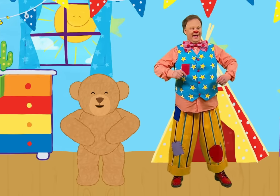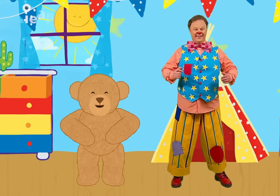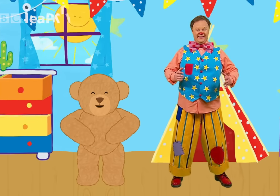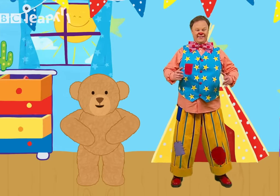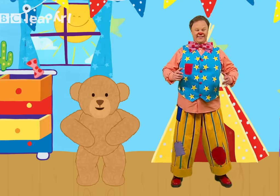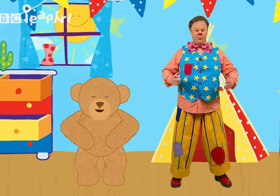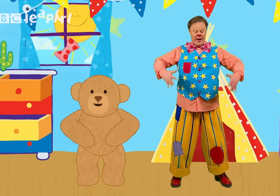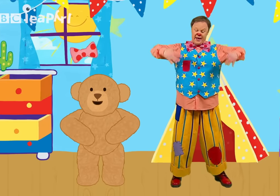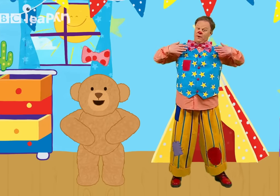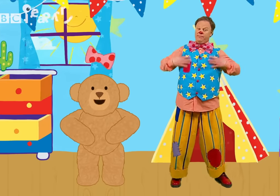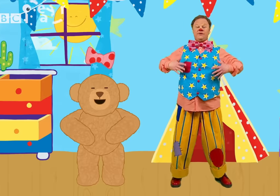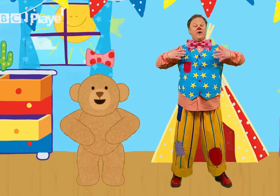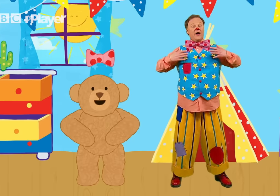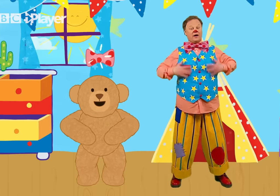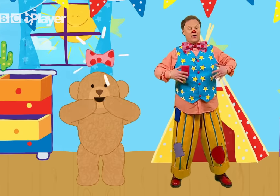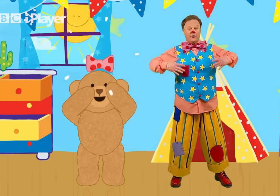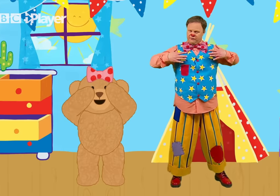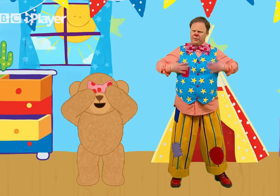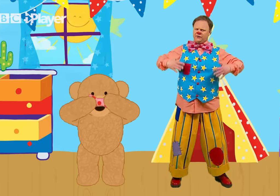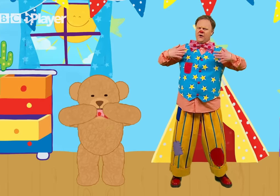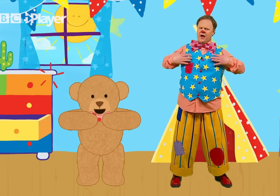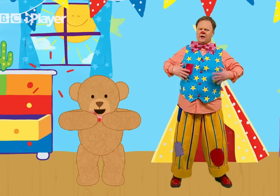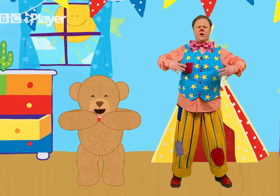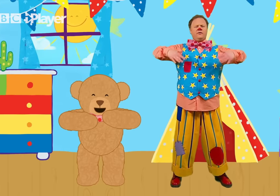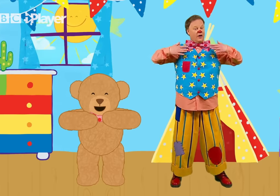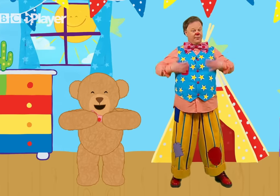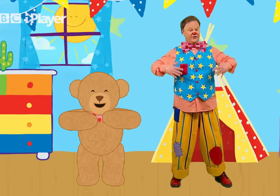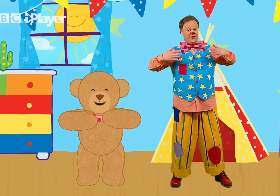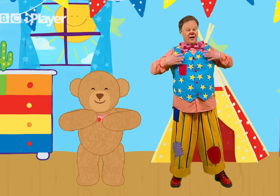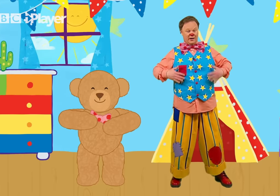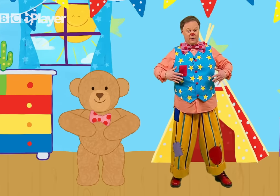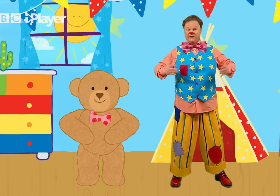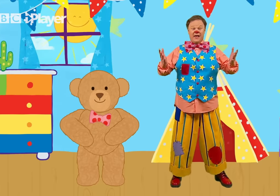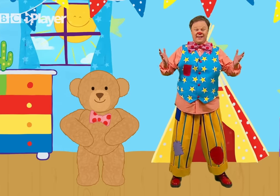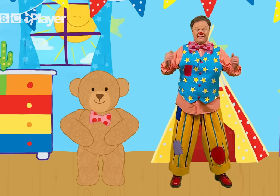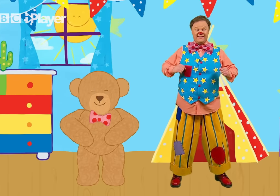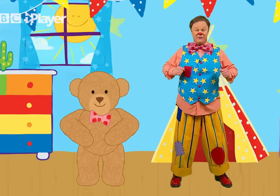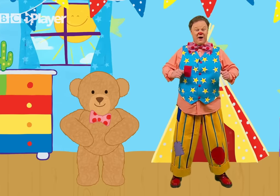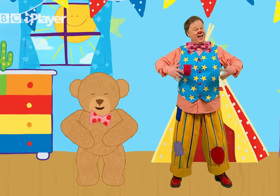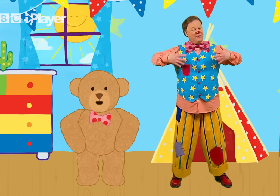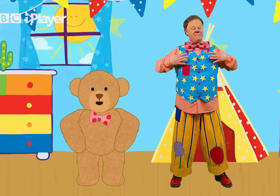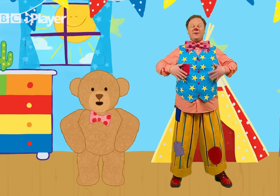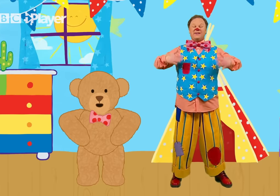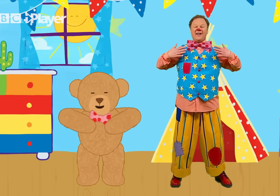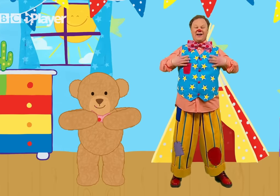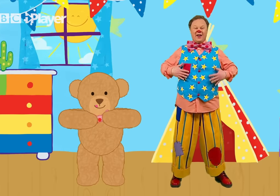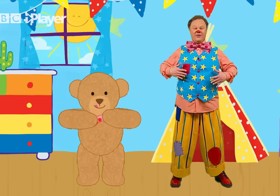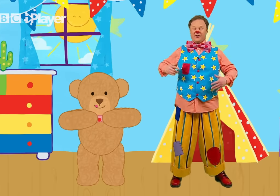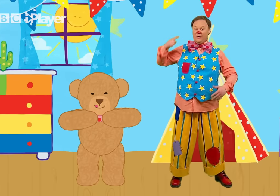Oh, this is the way we put on our clothes. Put on our clothes, put on our clothes. This is the way we put on our clothes on a